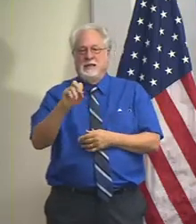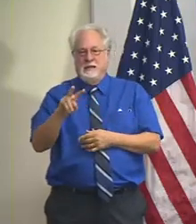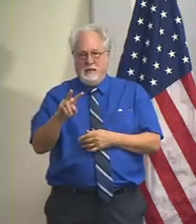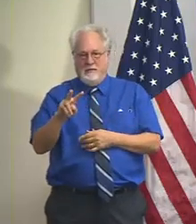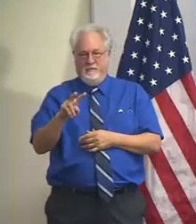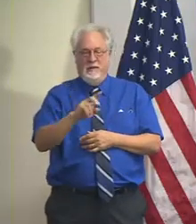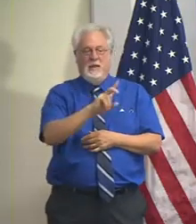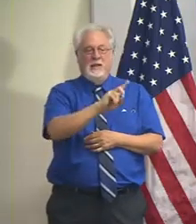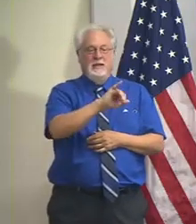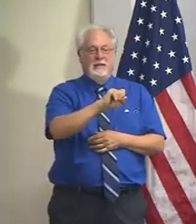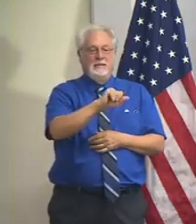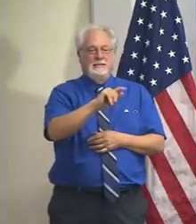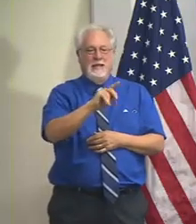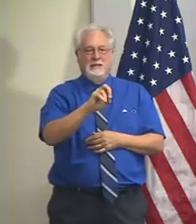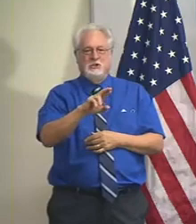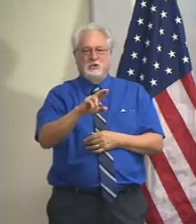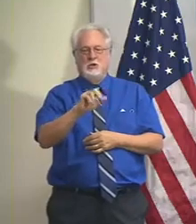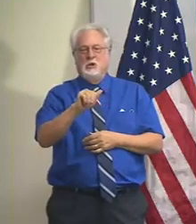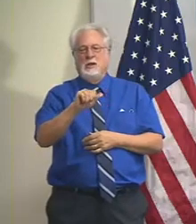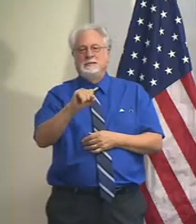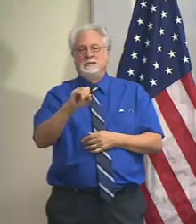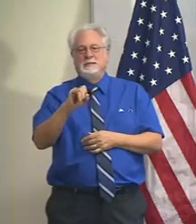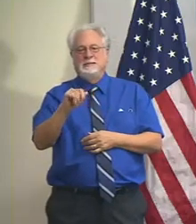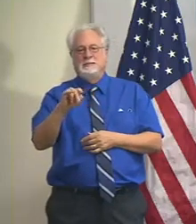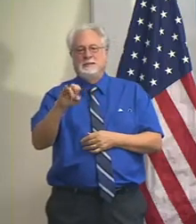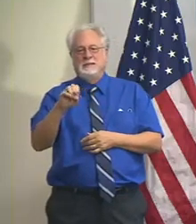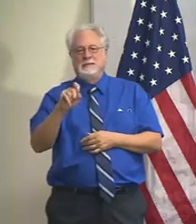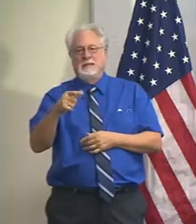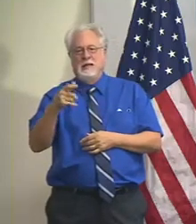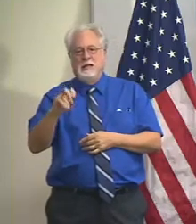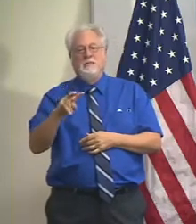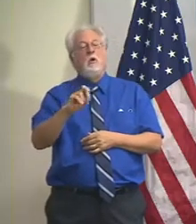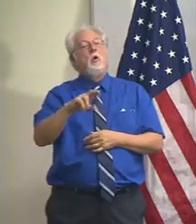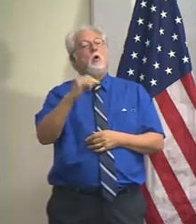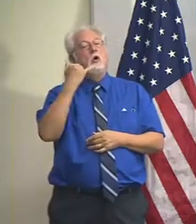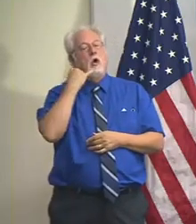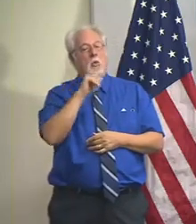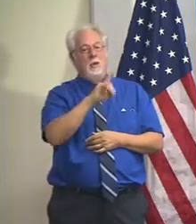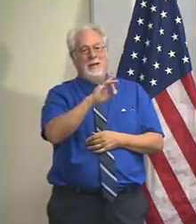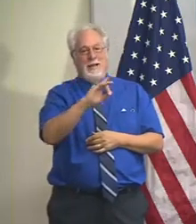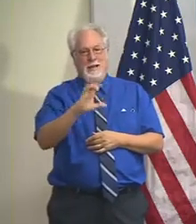That's disasterassistance.gov, or you can call